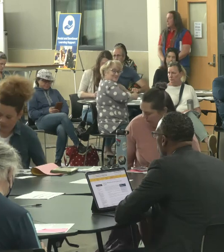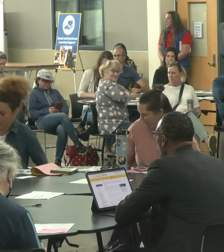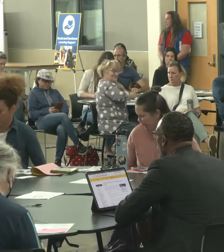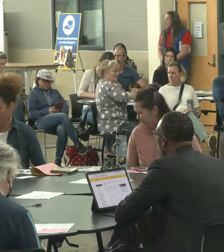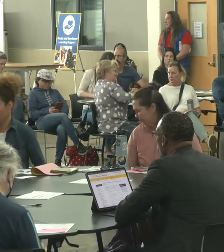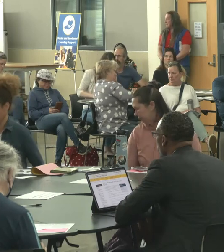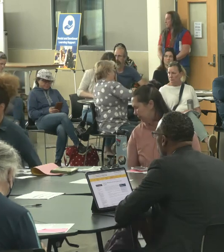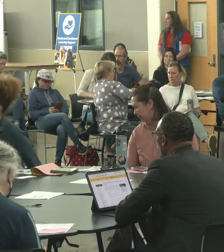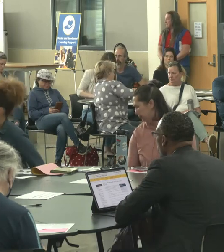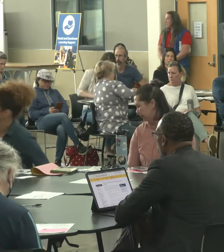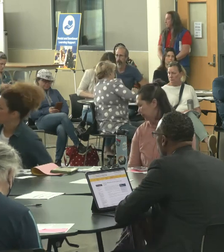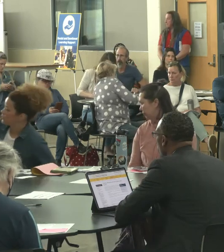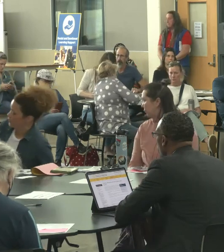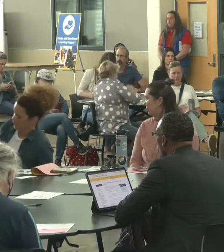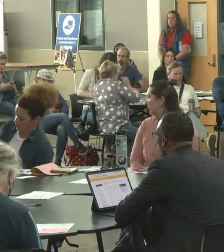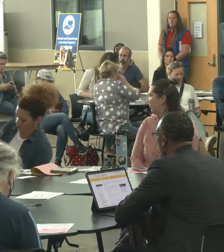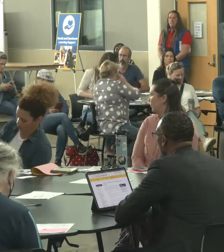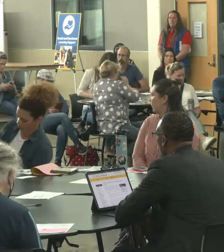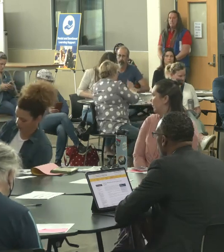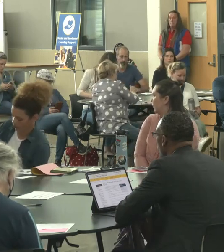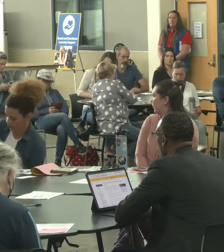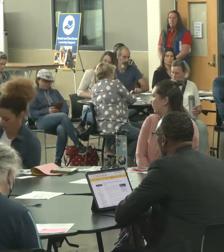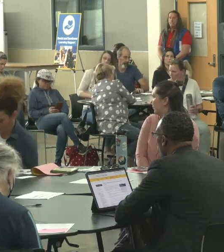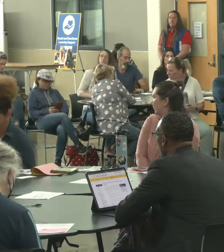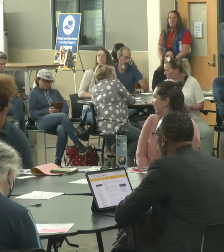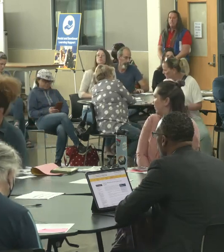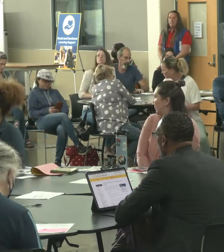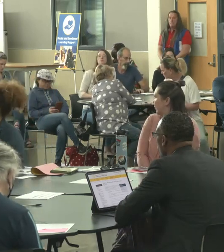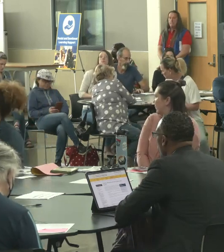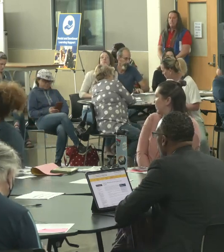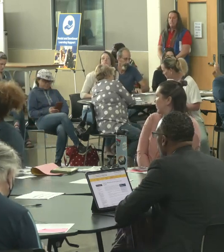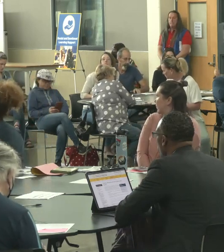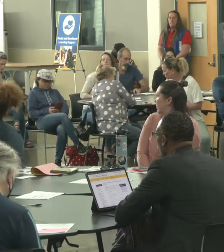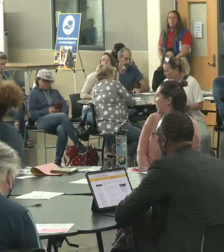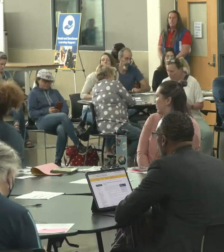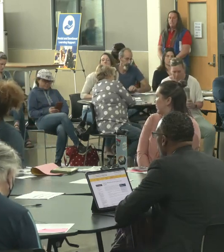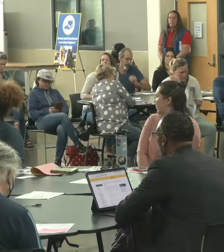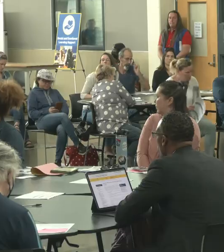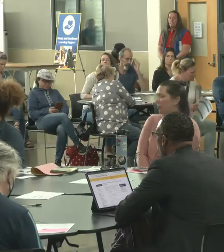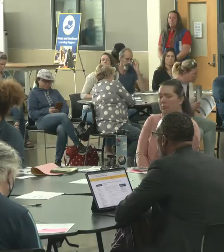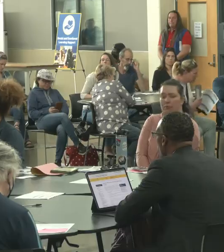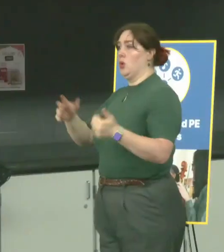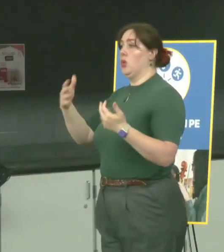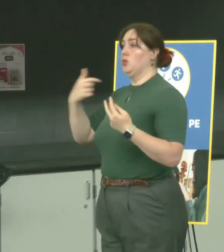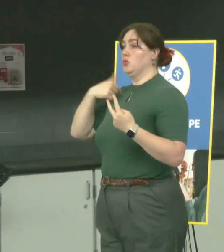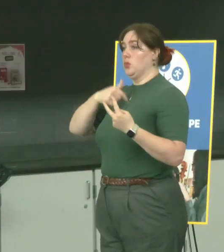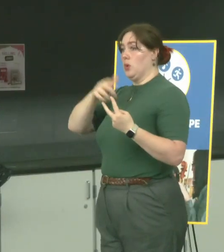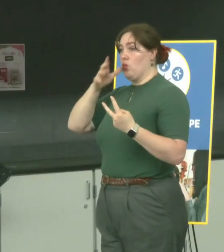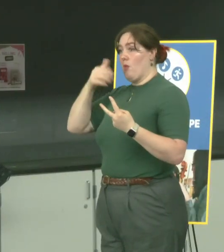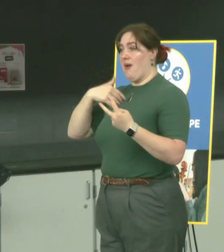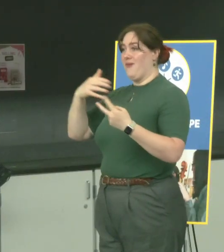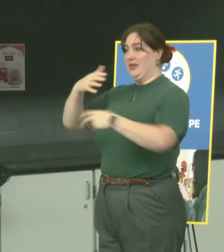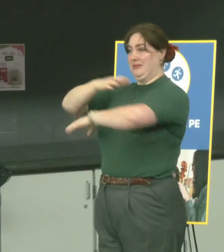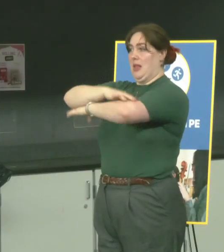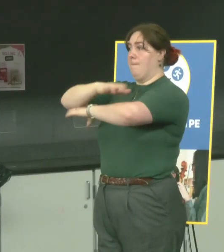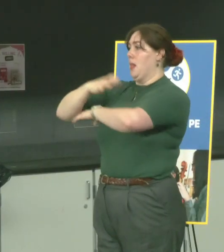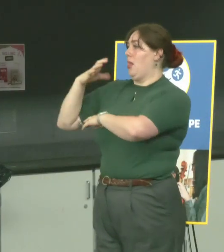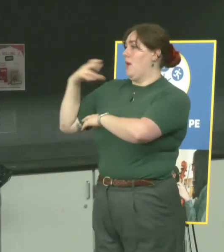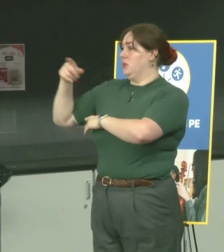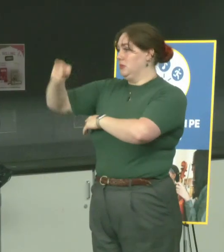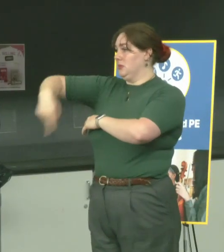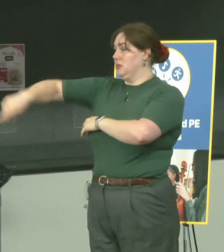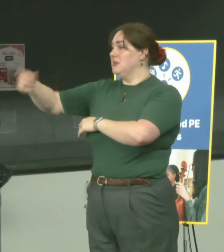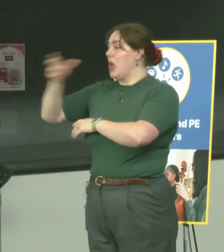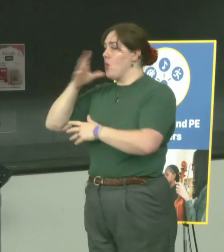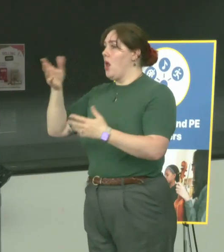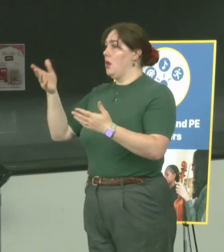we want to surface any questions that you may have that we have not been able to answer as of yet. So we're going to have our table captains lightly